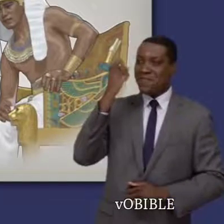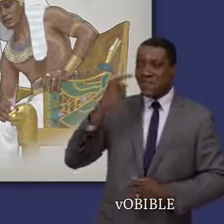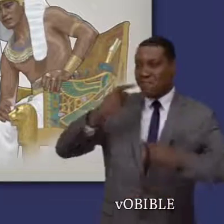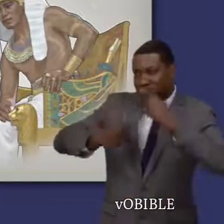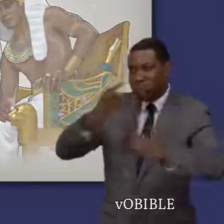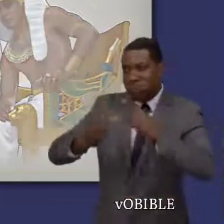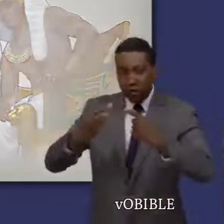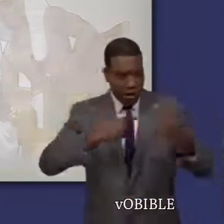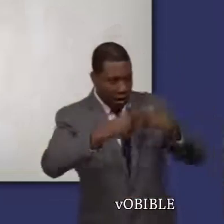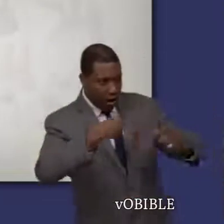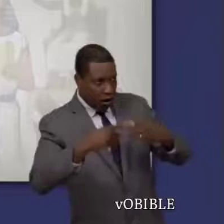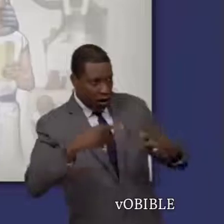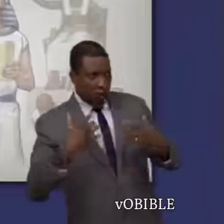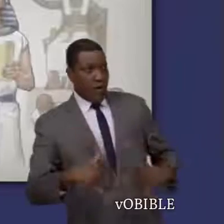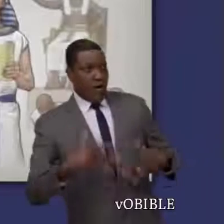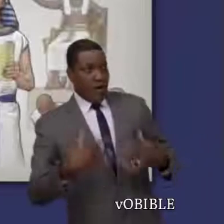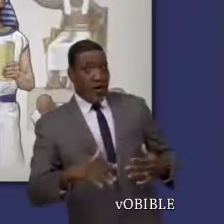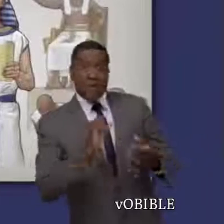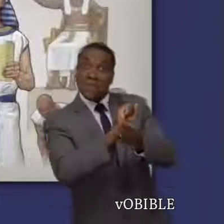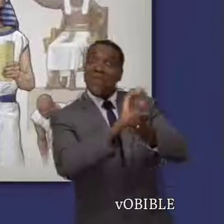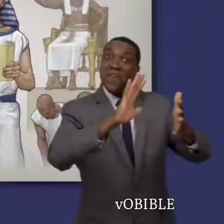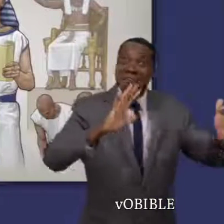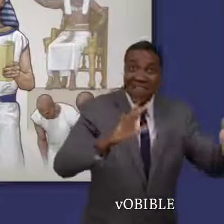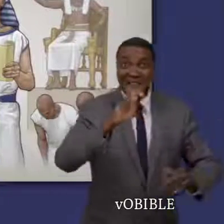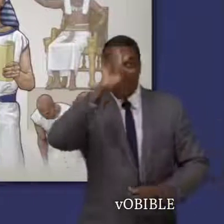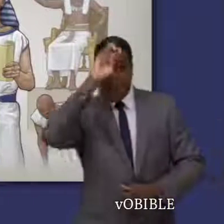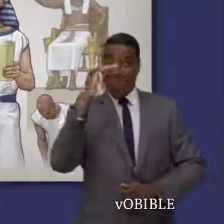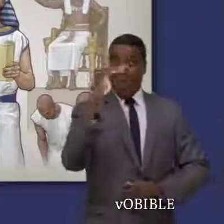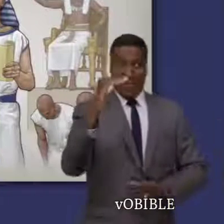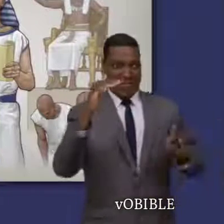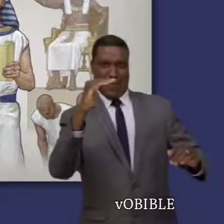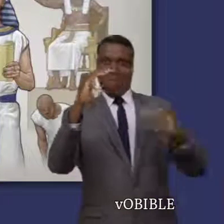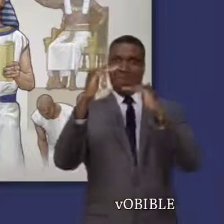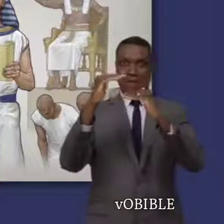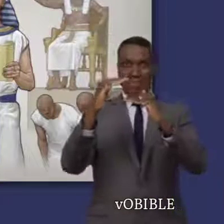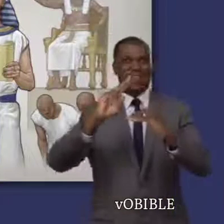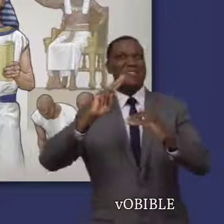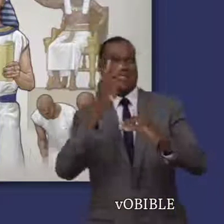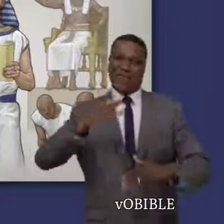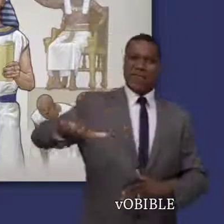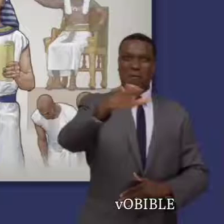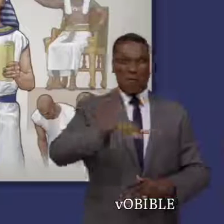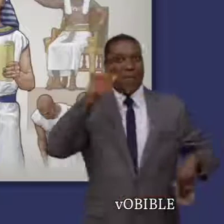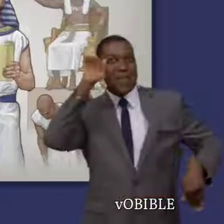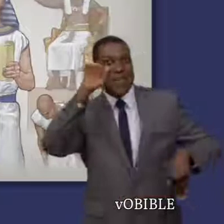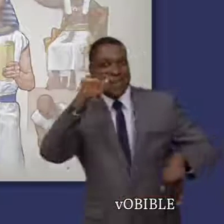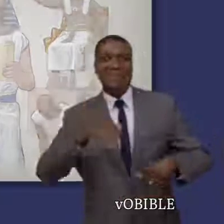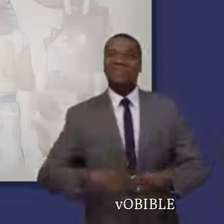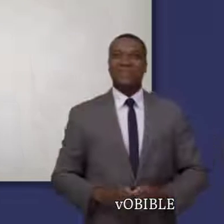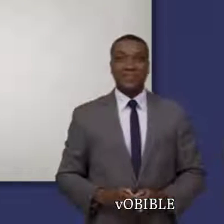help of God's Spirit. As a result, Joseph is set free and appointed prime minister of